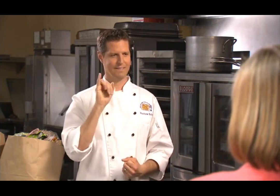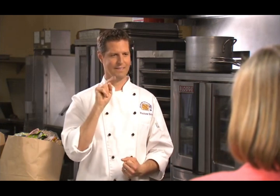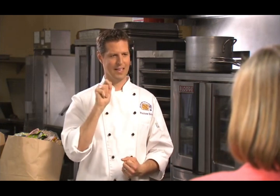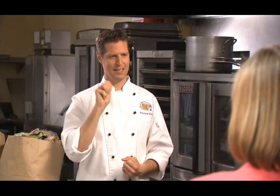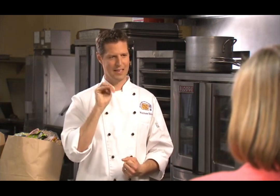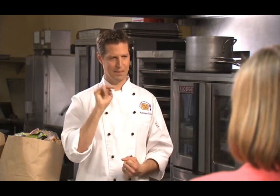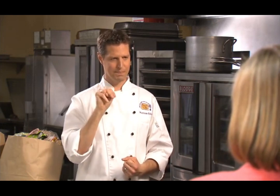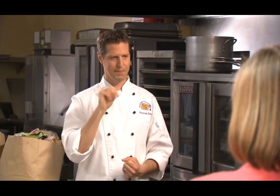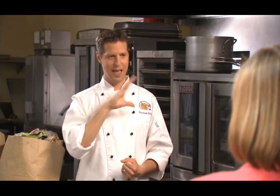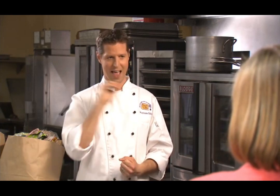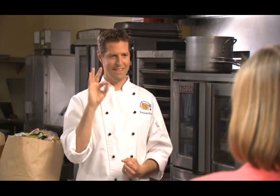fiber.